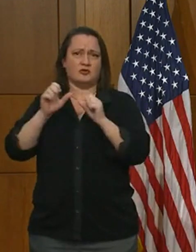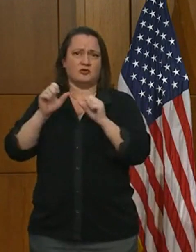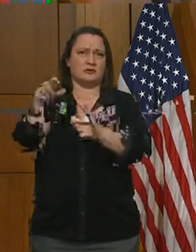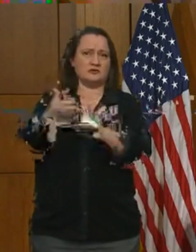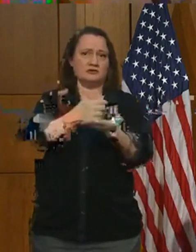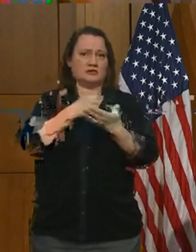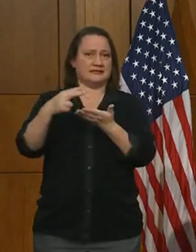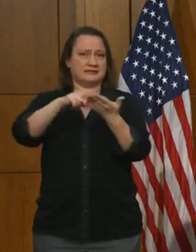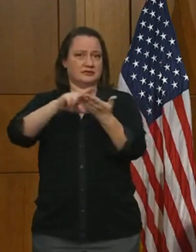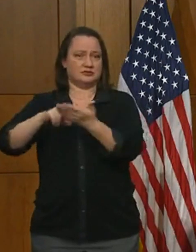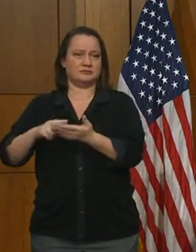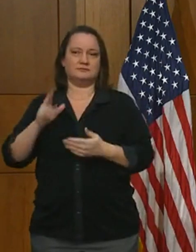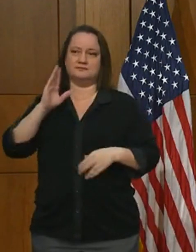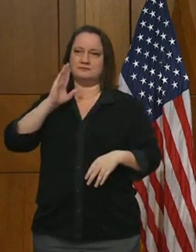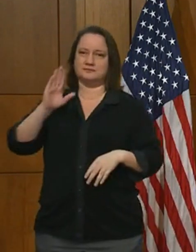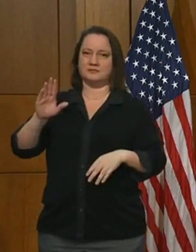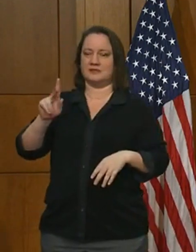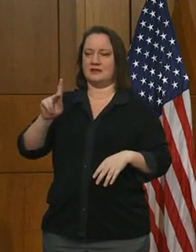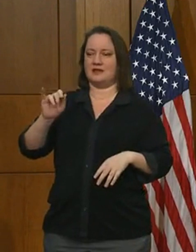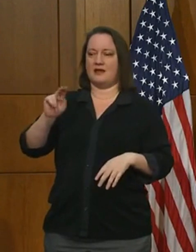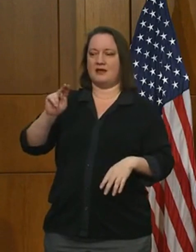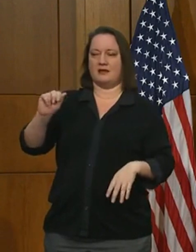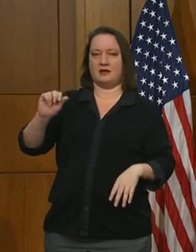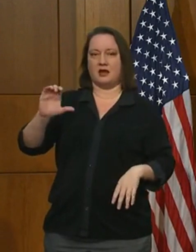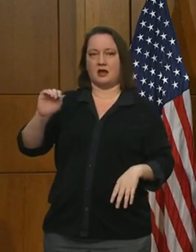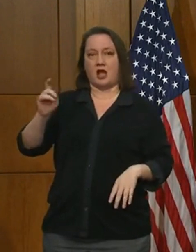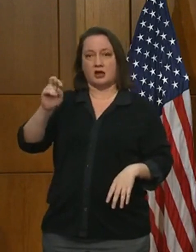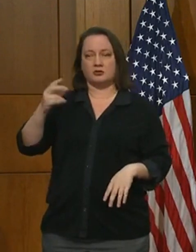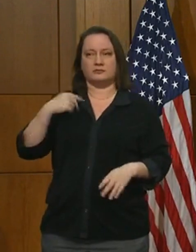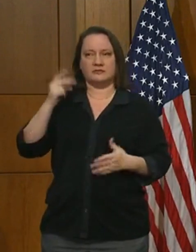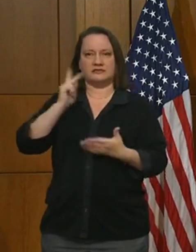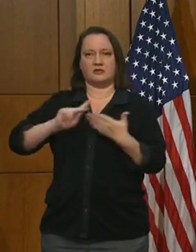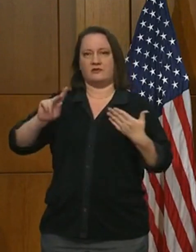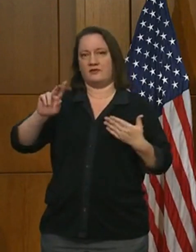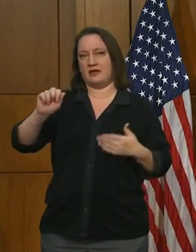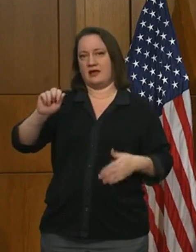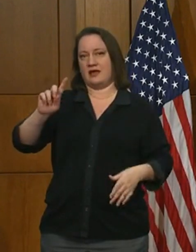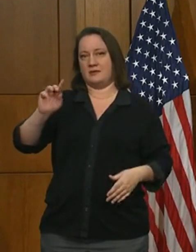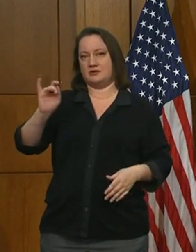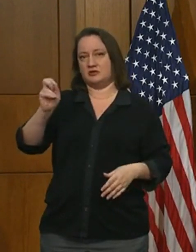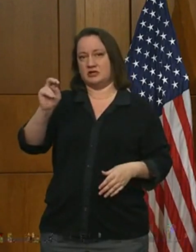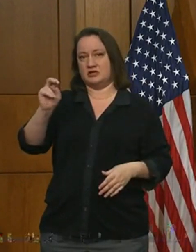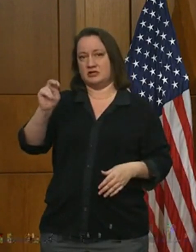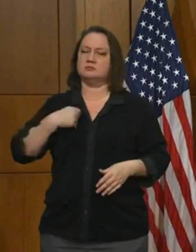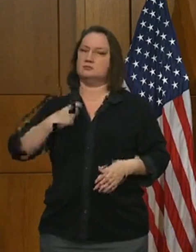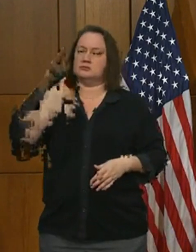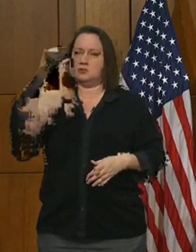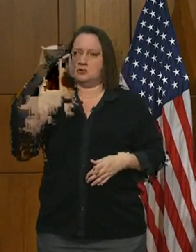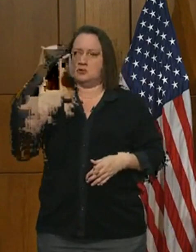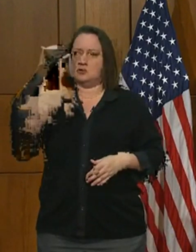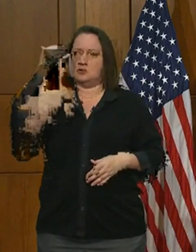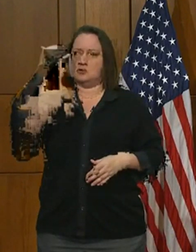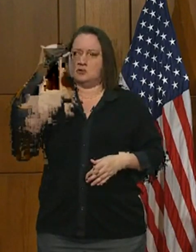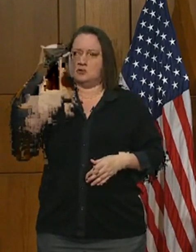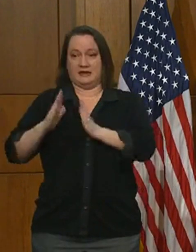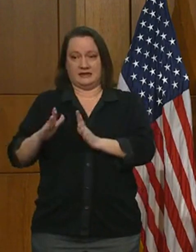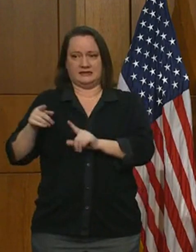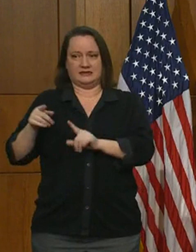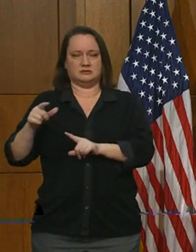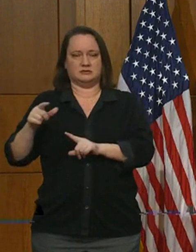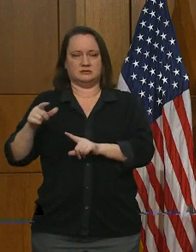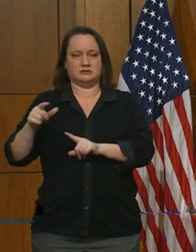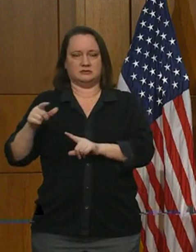Thank you, Governor. Kiana Connor, Secretary of Administration. We understand that candidates are facing a hardship right now with their